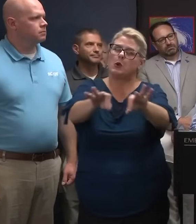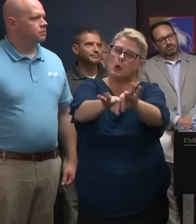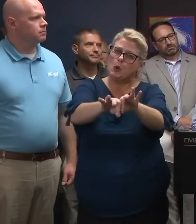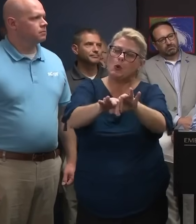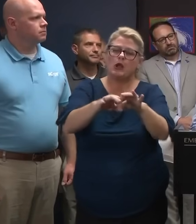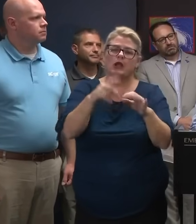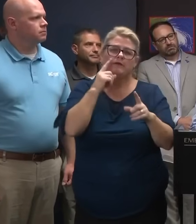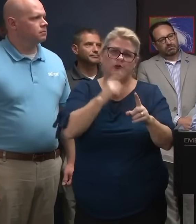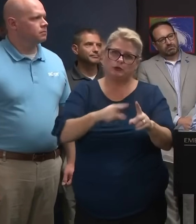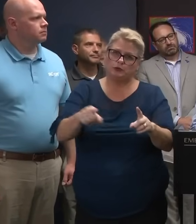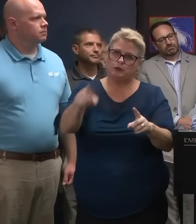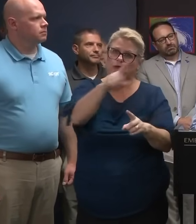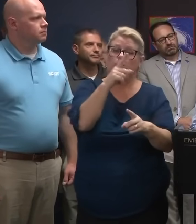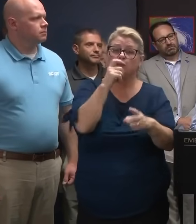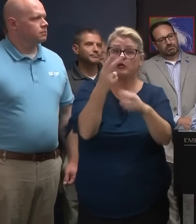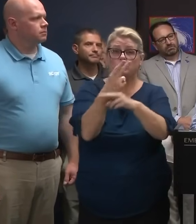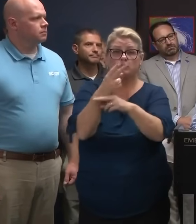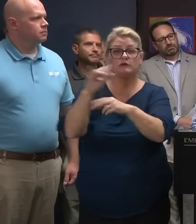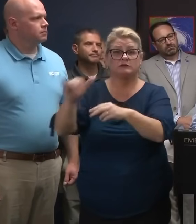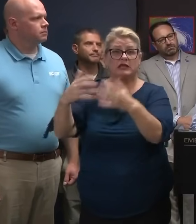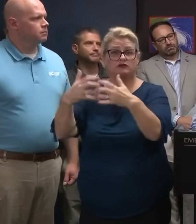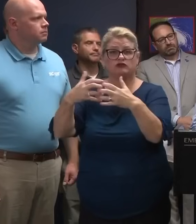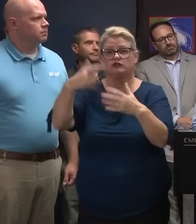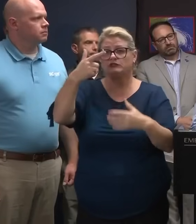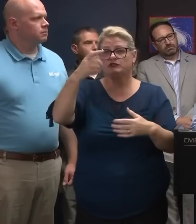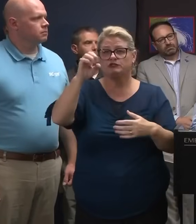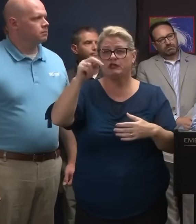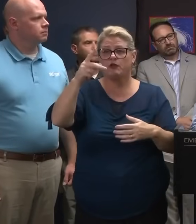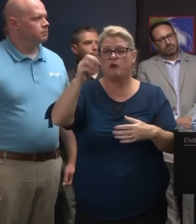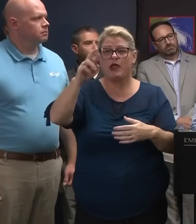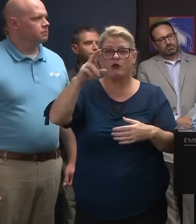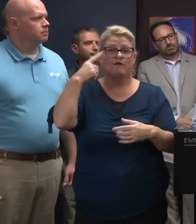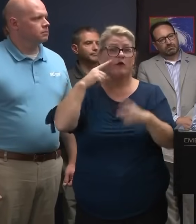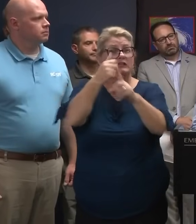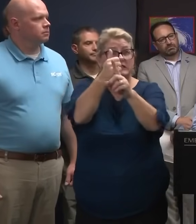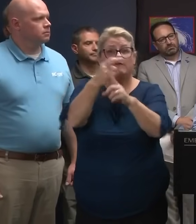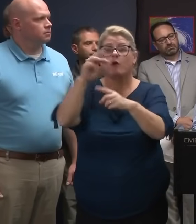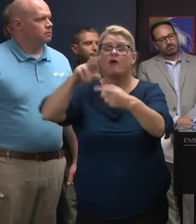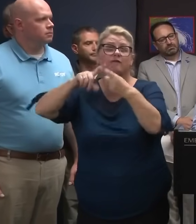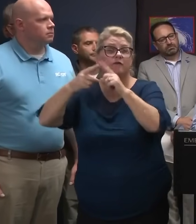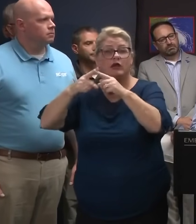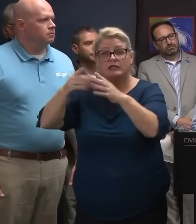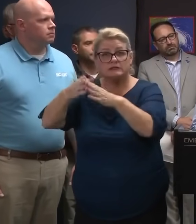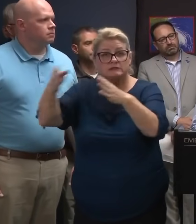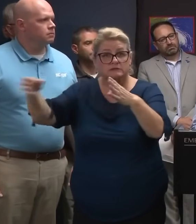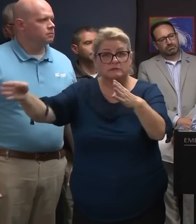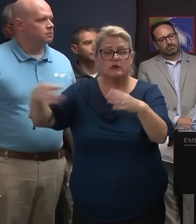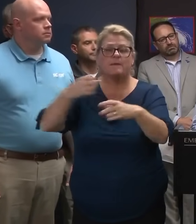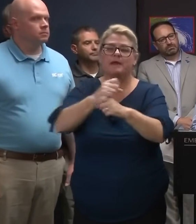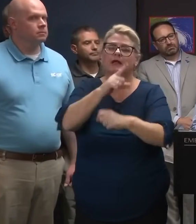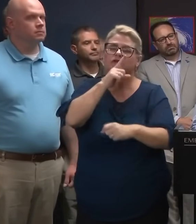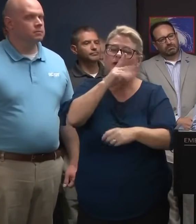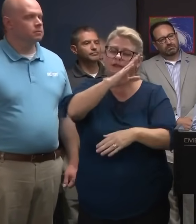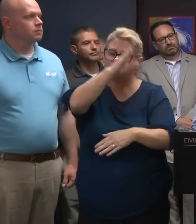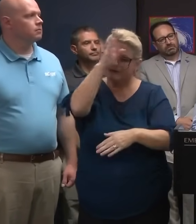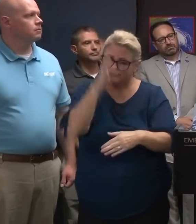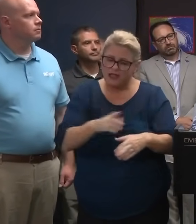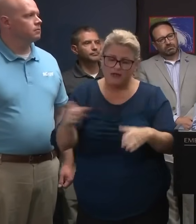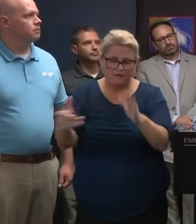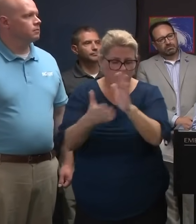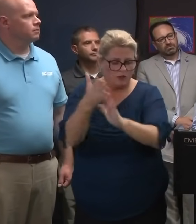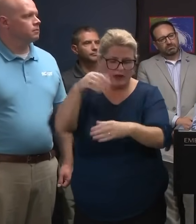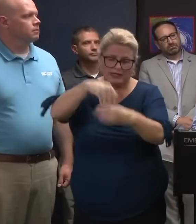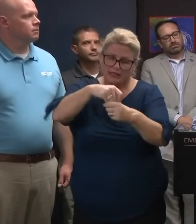for those of you using generators or for your neighbors or friends that may be using them. Make sure never to run a